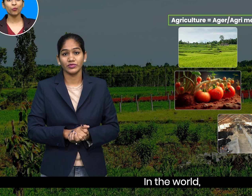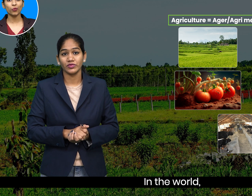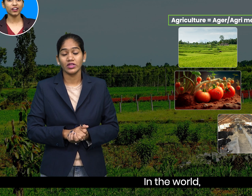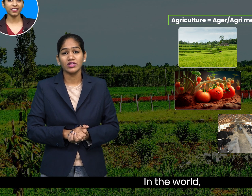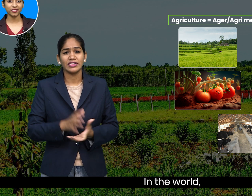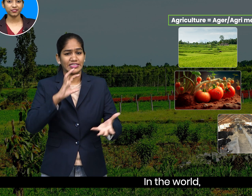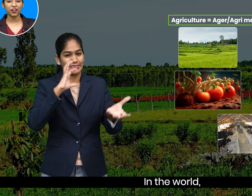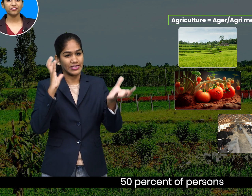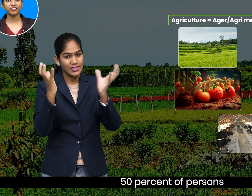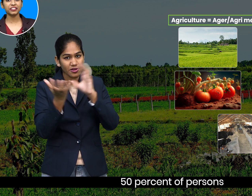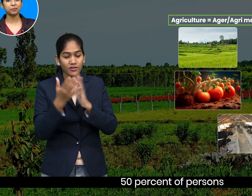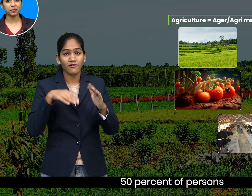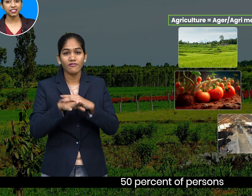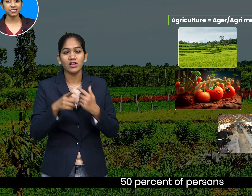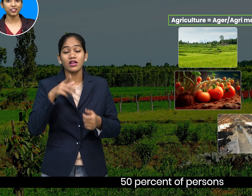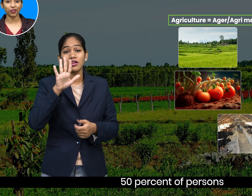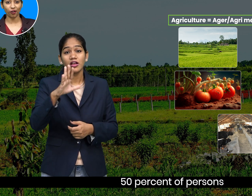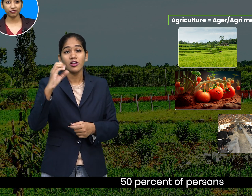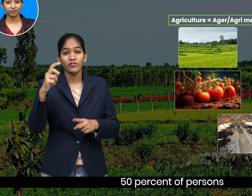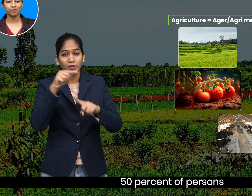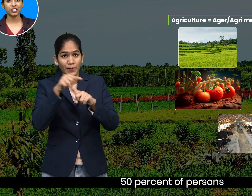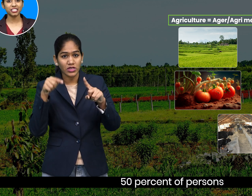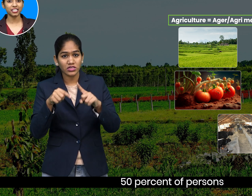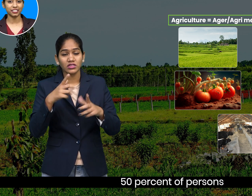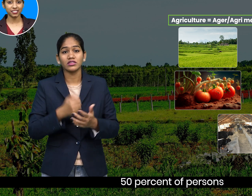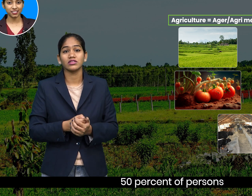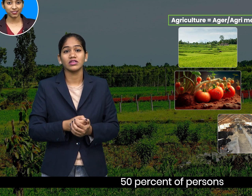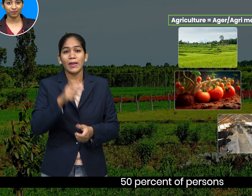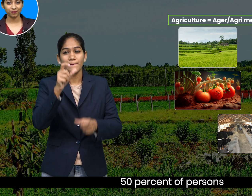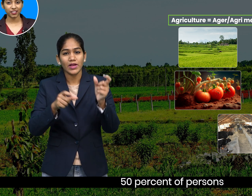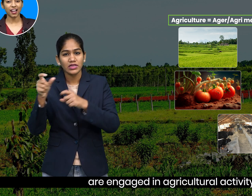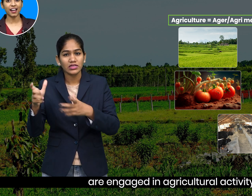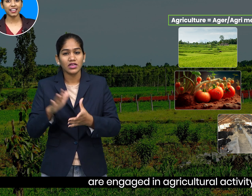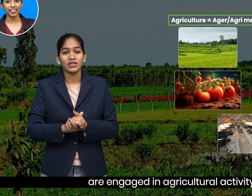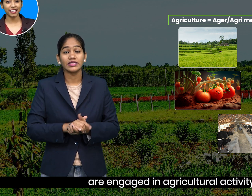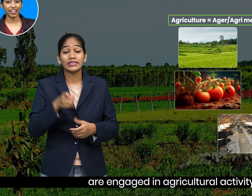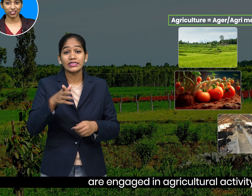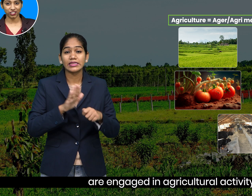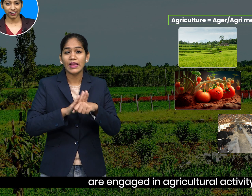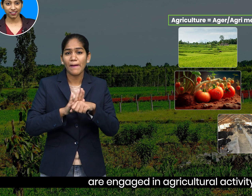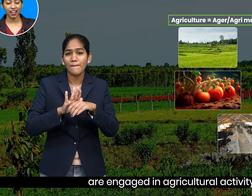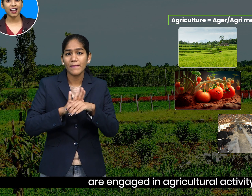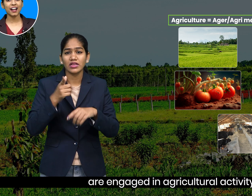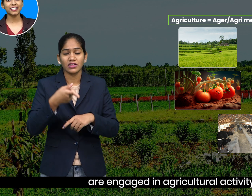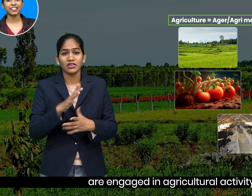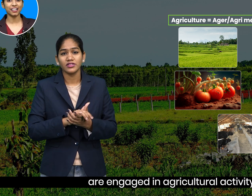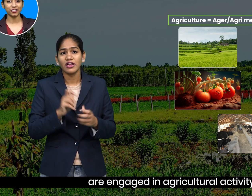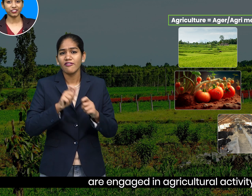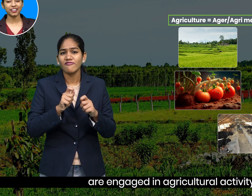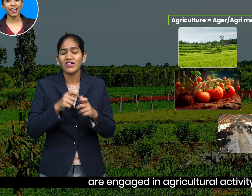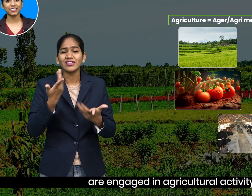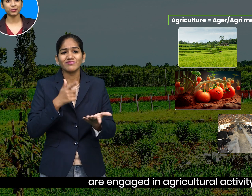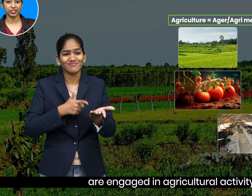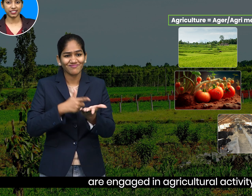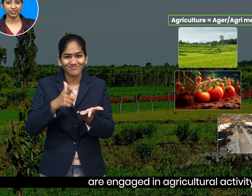In the world, 50% of persons are engaged in